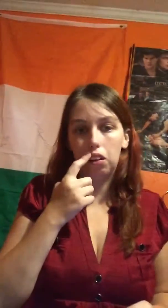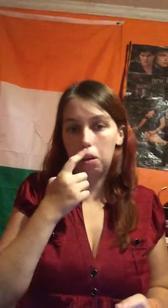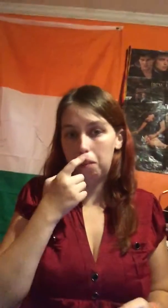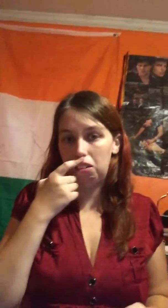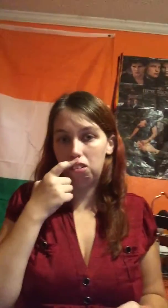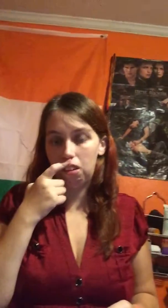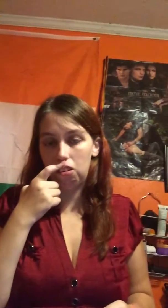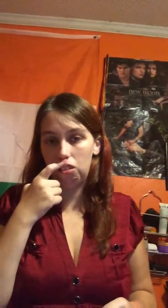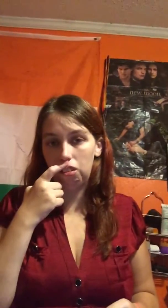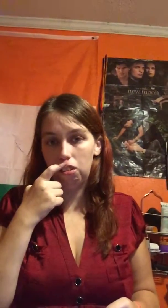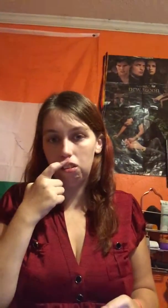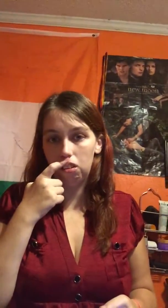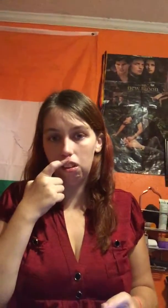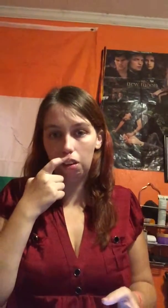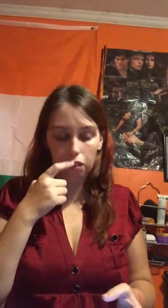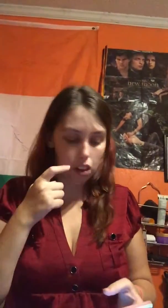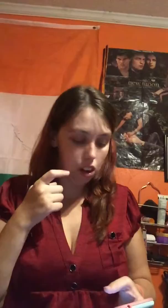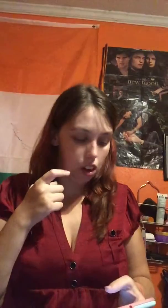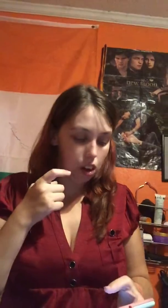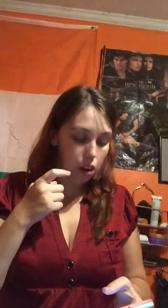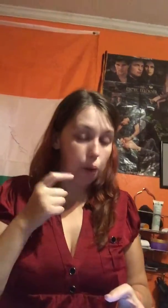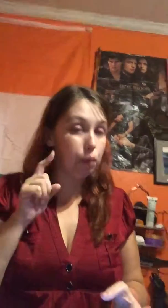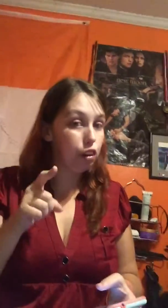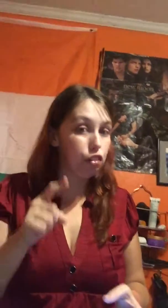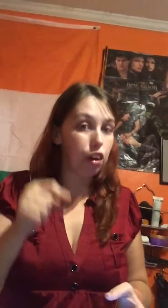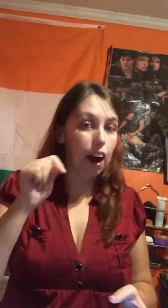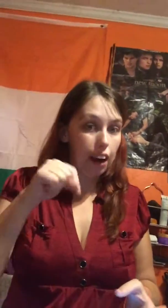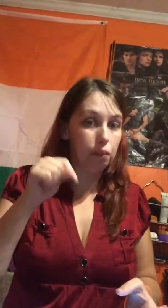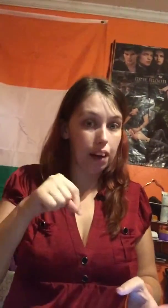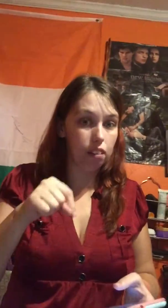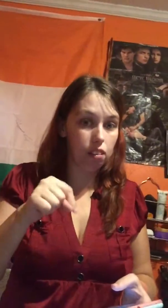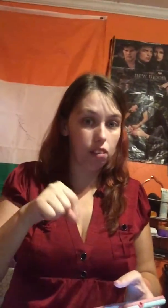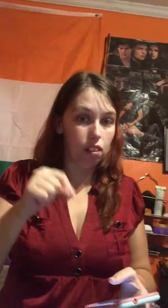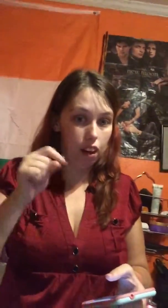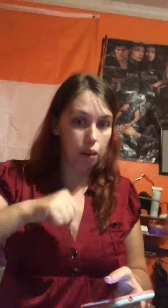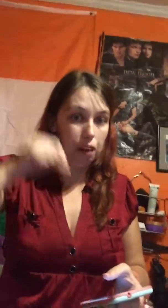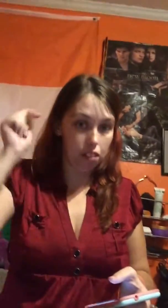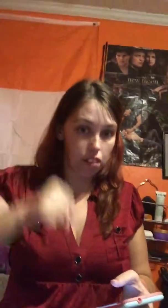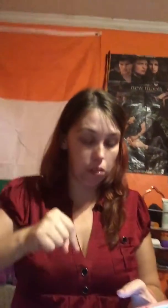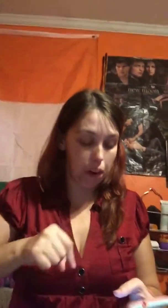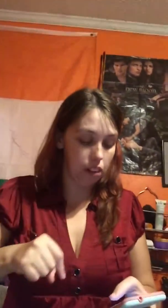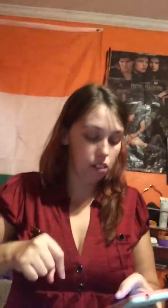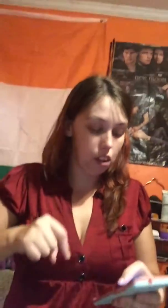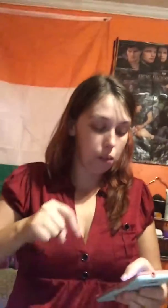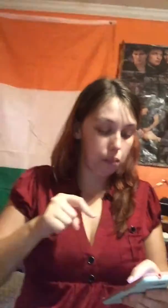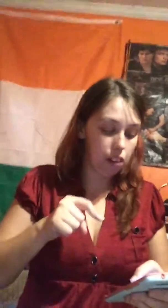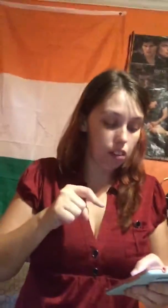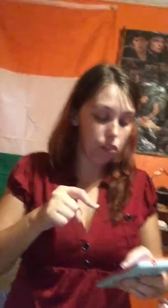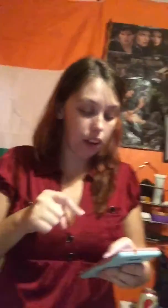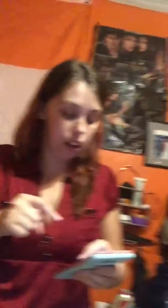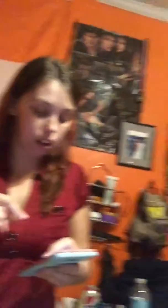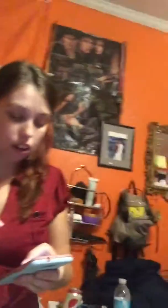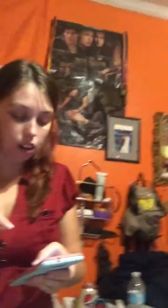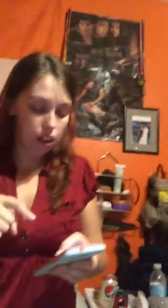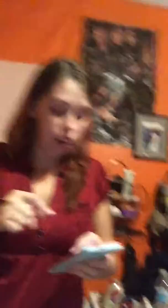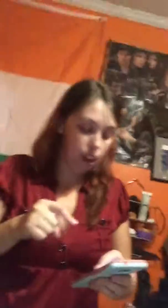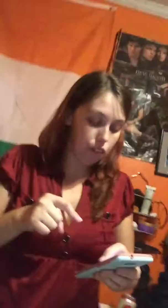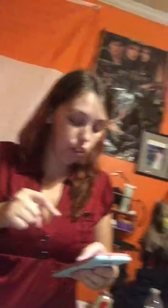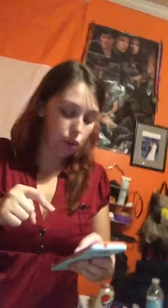and look at my gestational stuff. I'm pretty sure I am at, I am at 6 months. But it says right here, even though